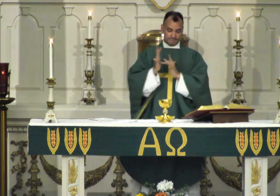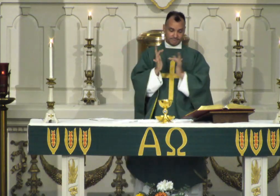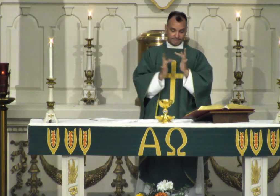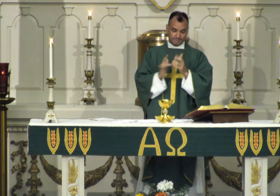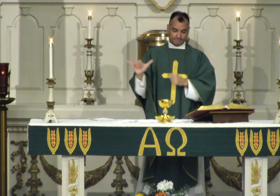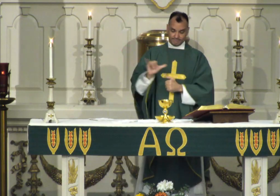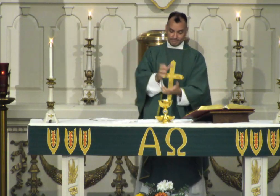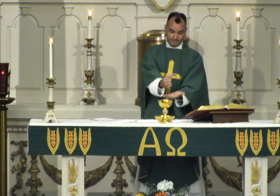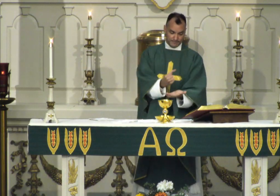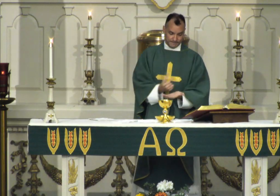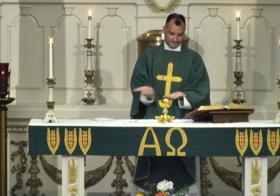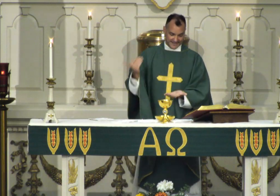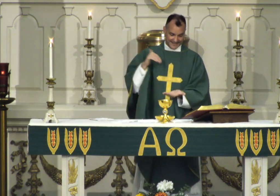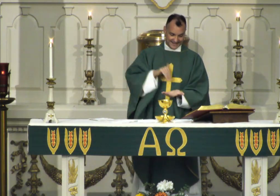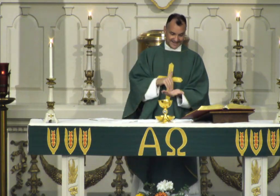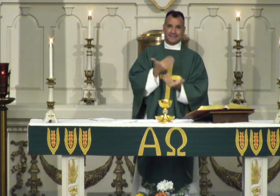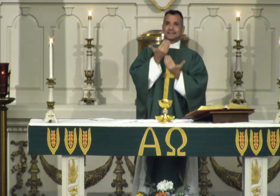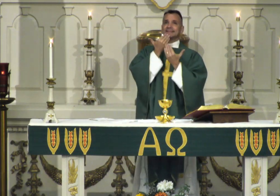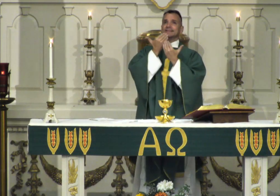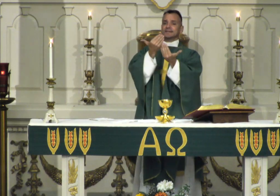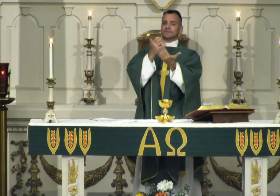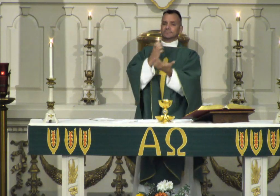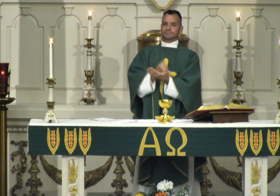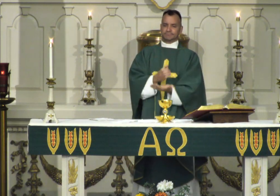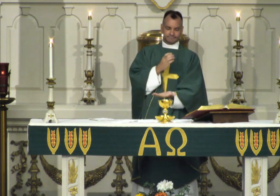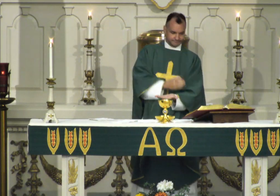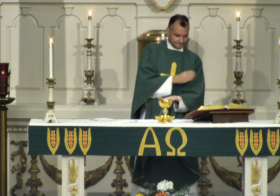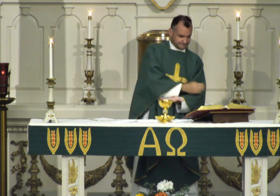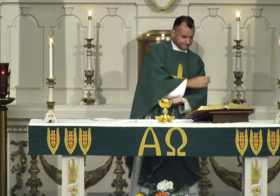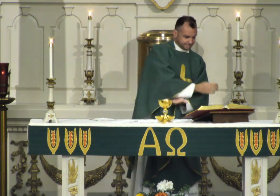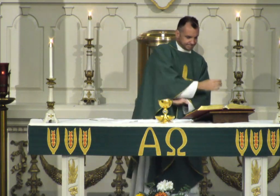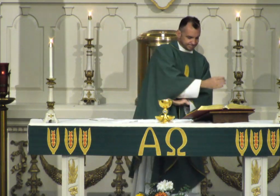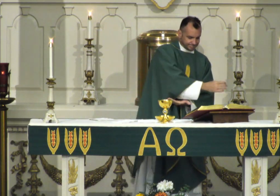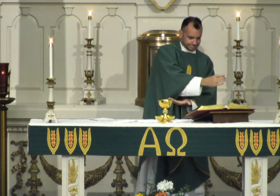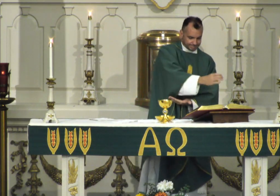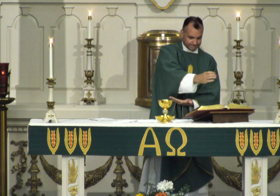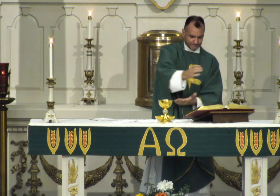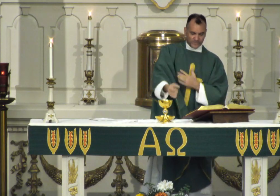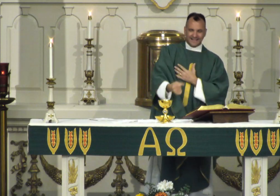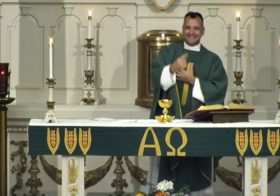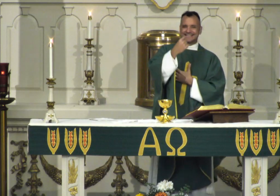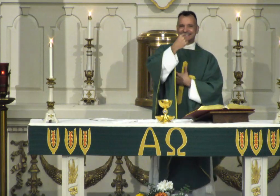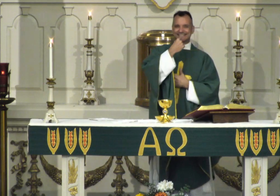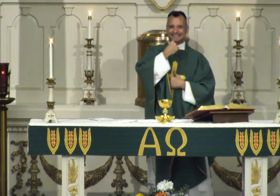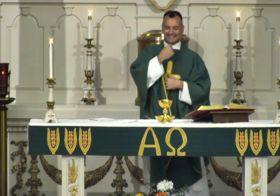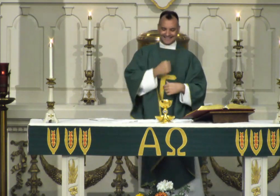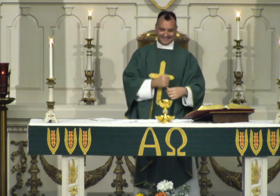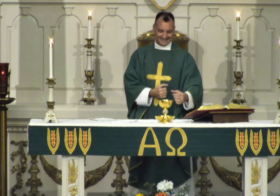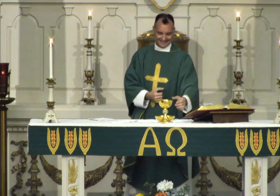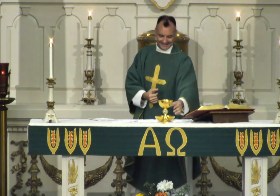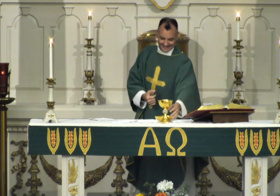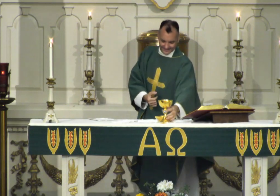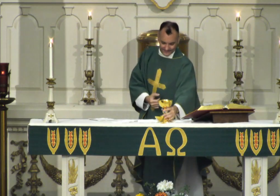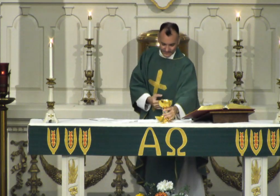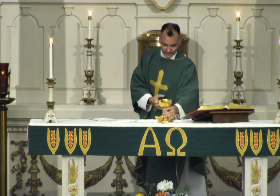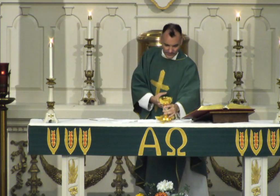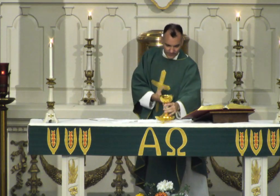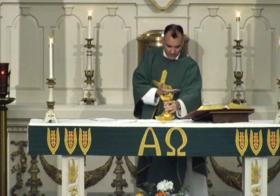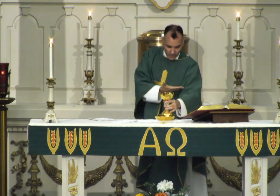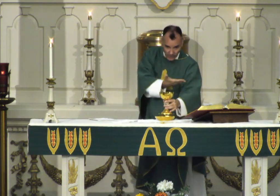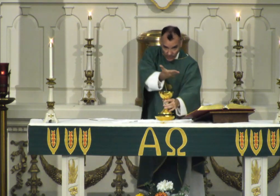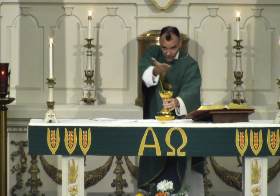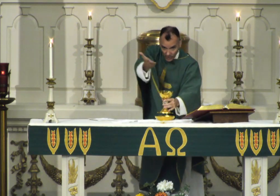In a similar way, when supper was ended, he took the chalice and, once more giving thanks, he gave it to his disciples, saying,